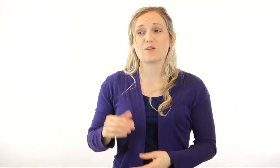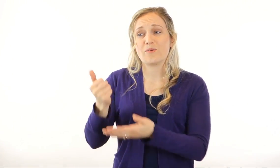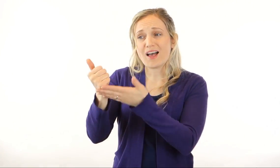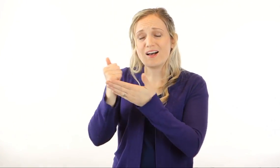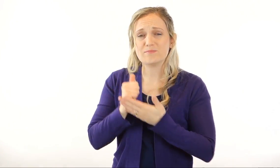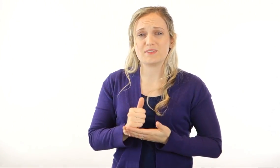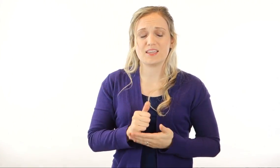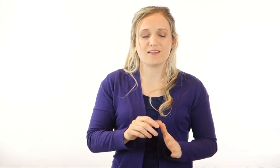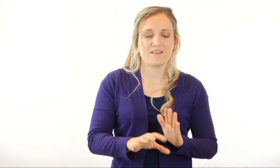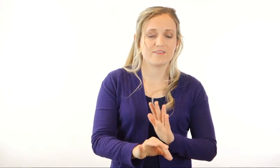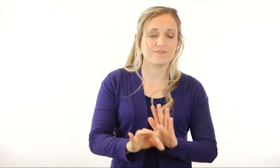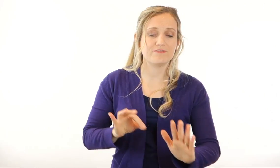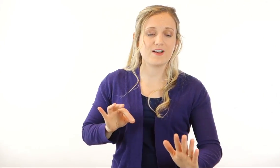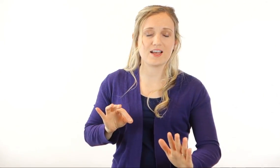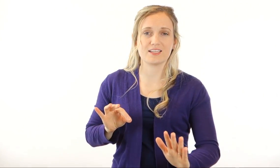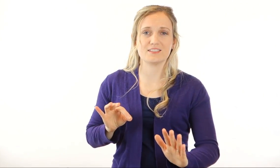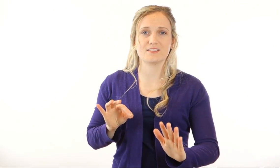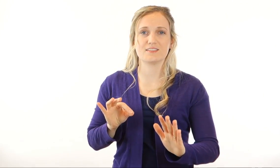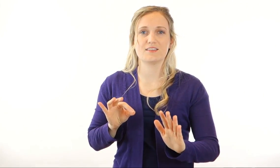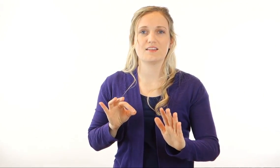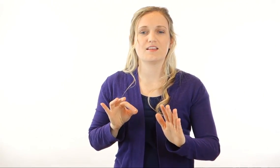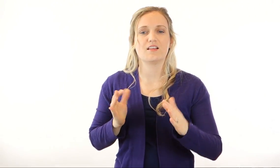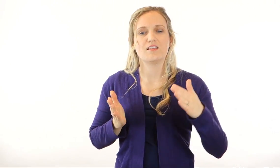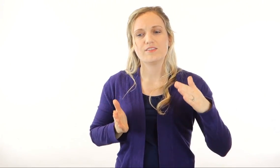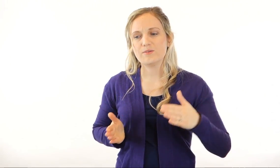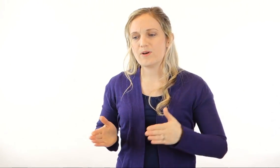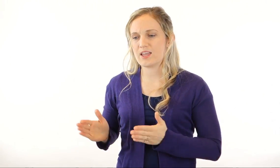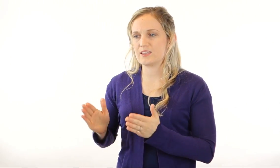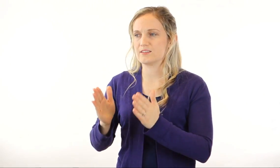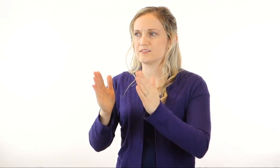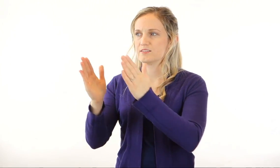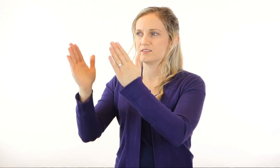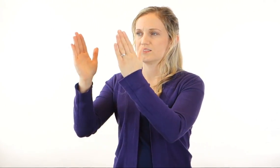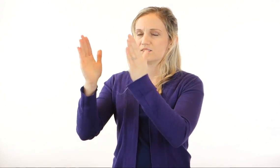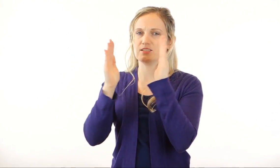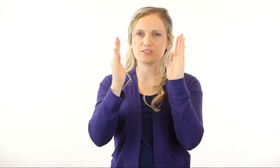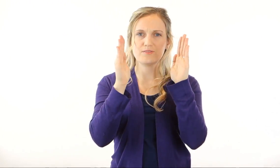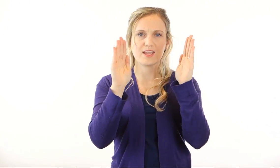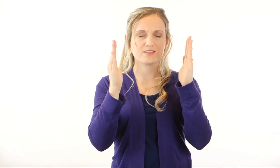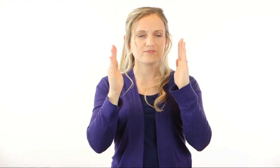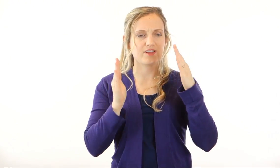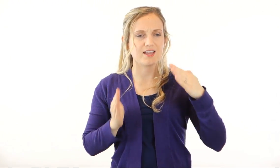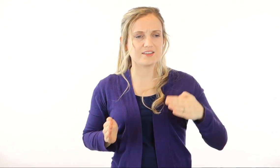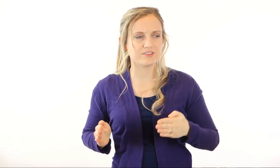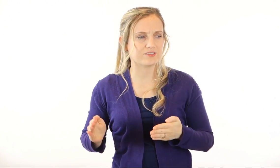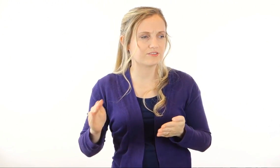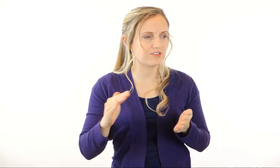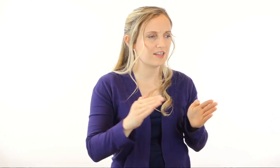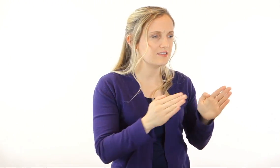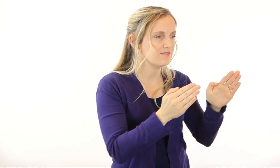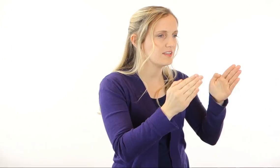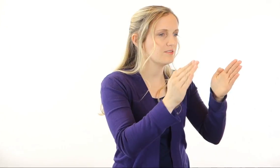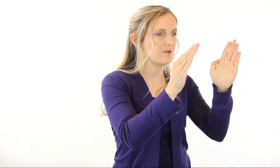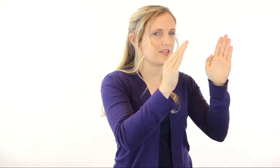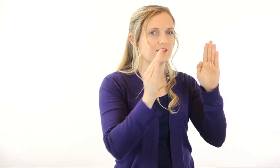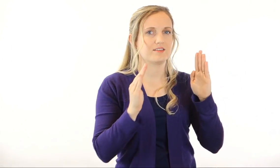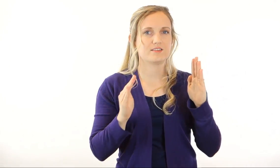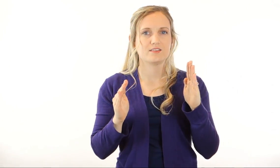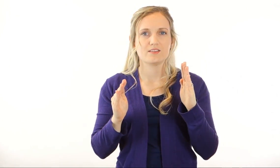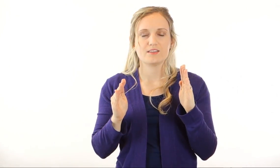So help me find the way. These 2 hands are flat, and you're trying to find the way. Now